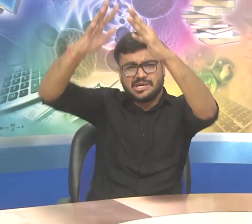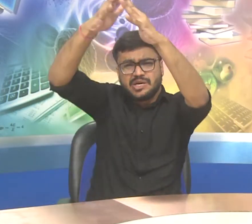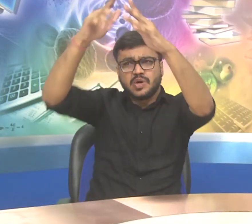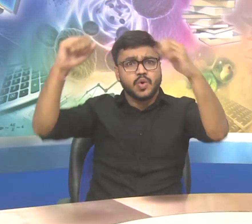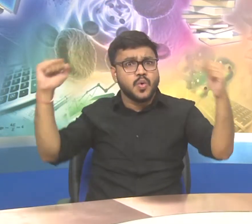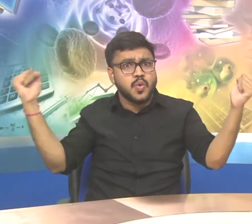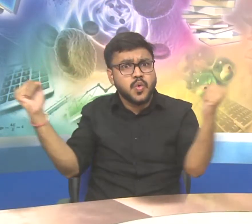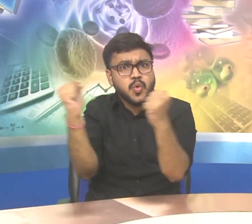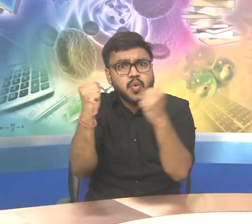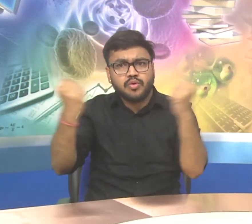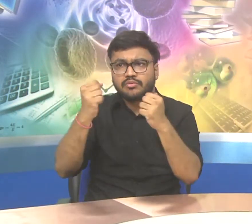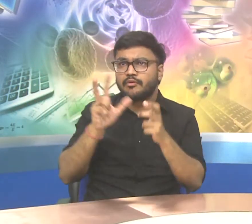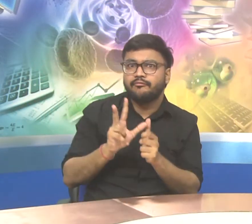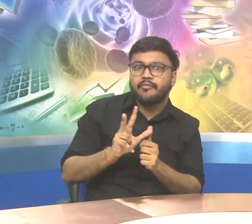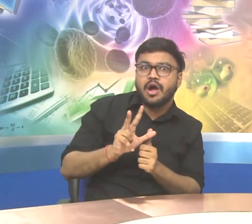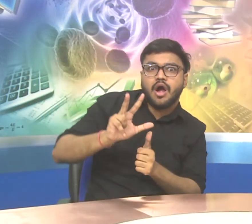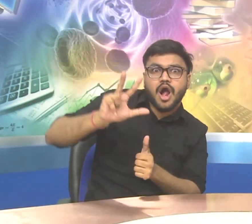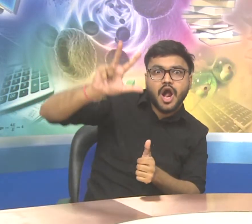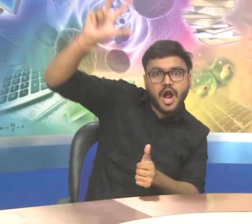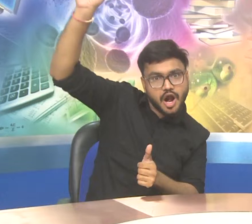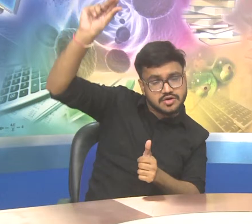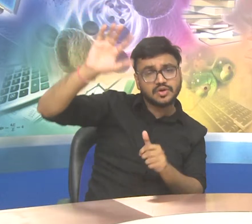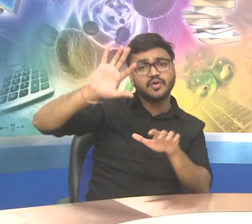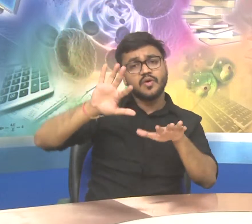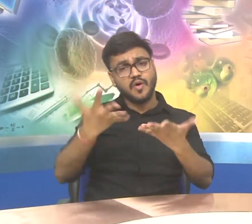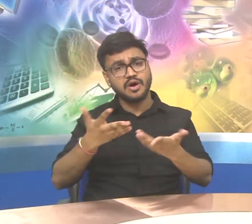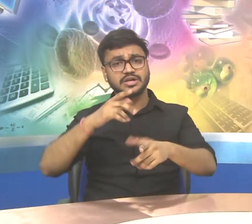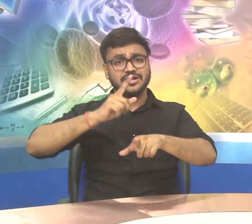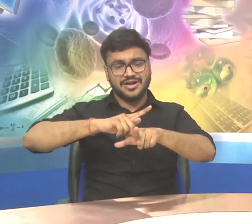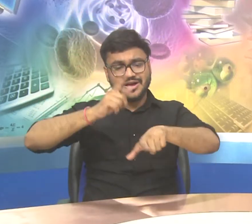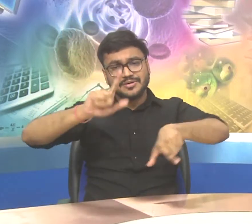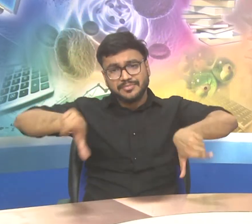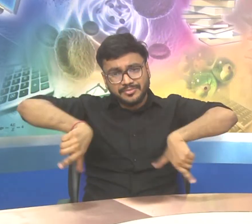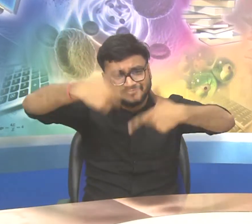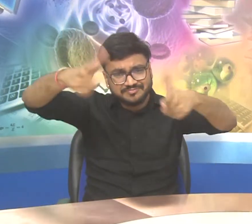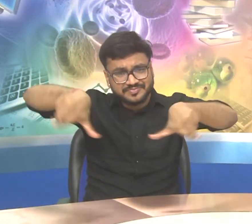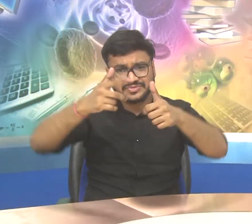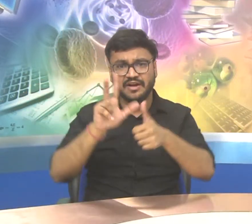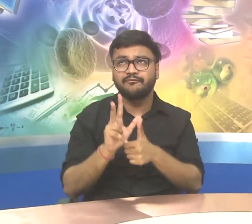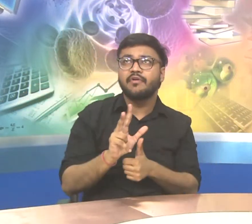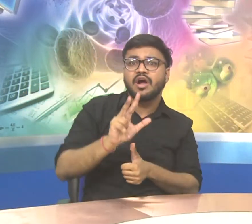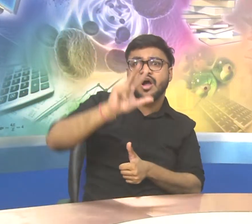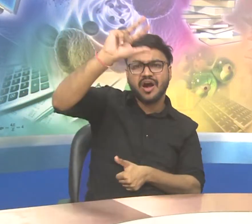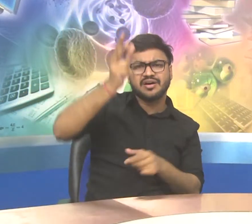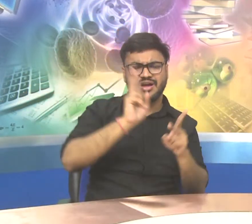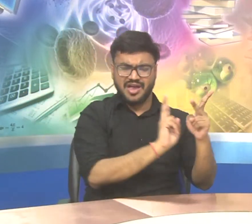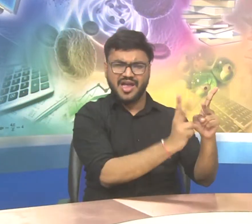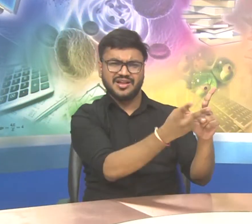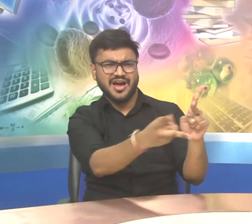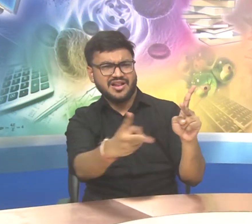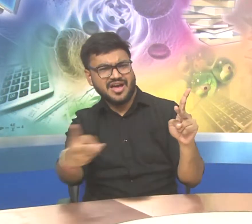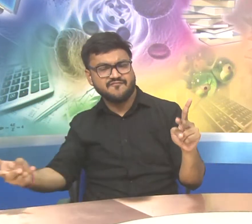Like a cruise or a big tree, a whale, an elephant,